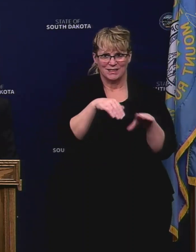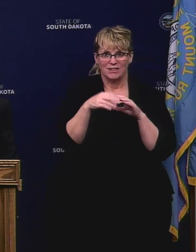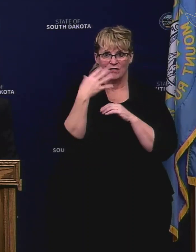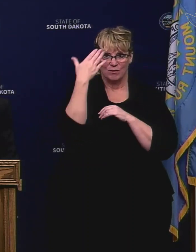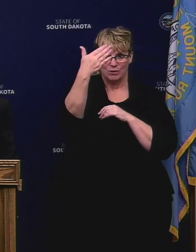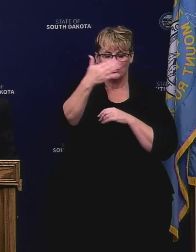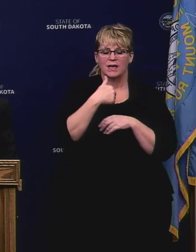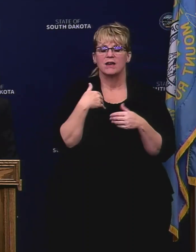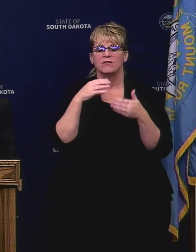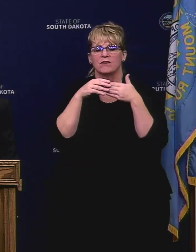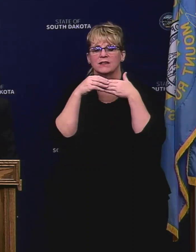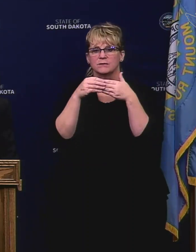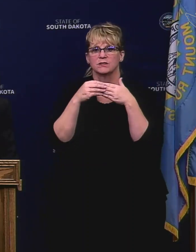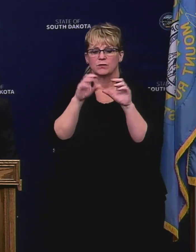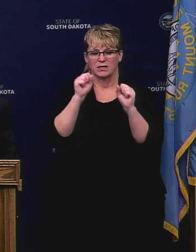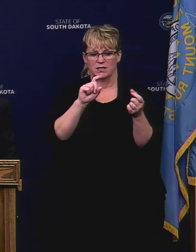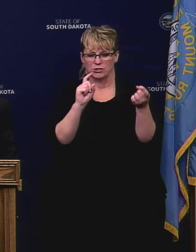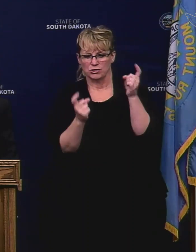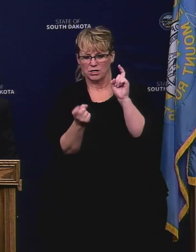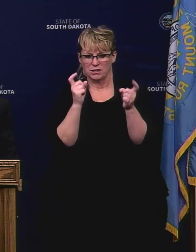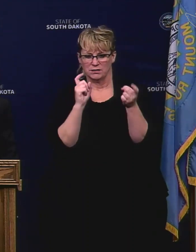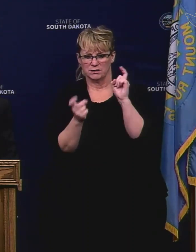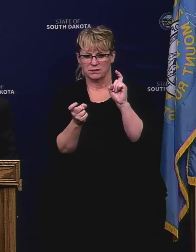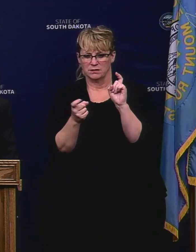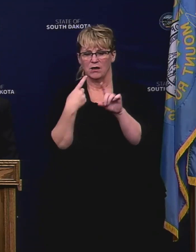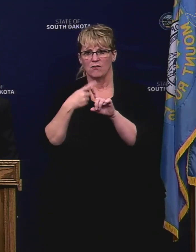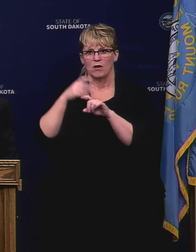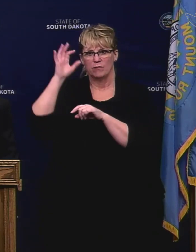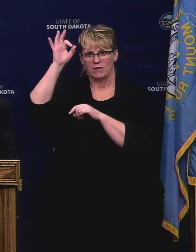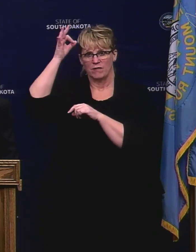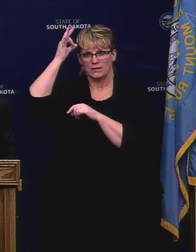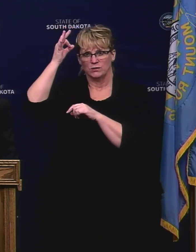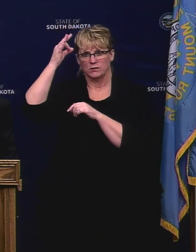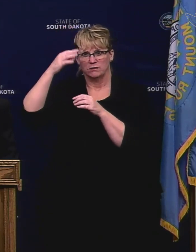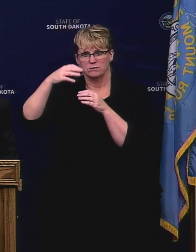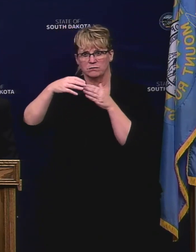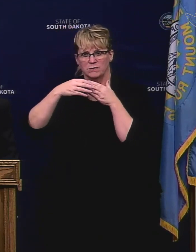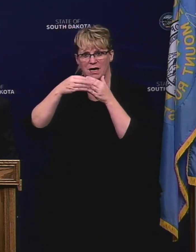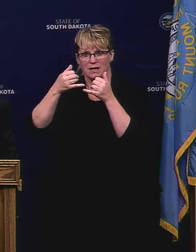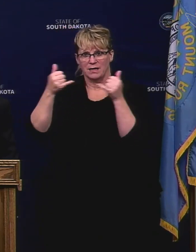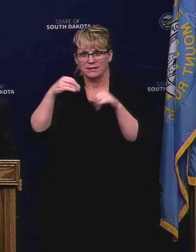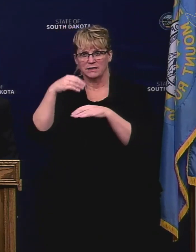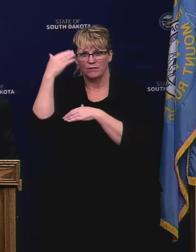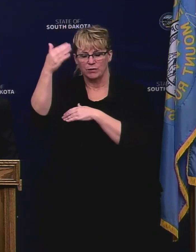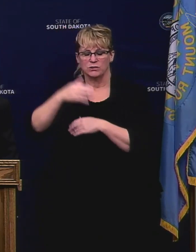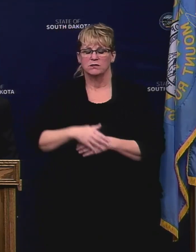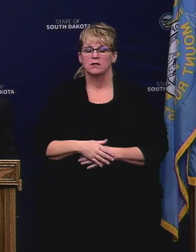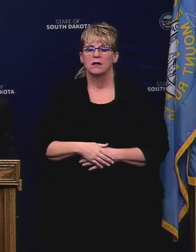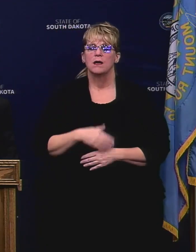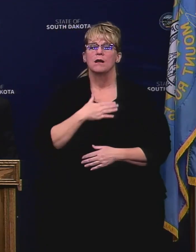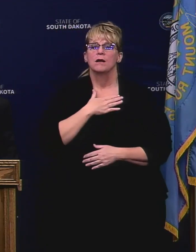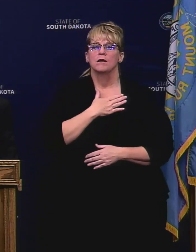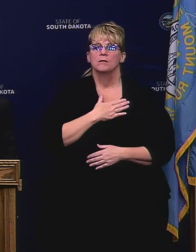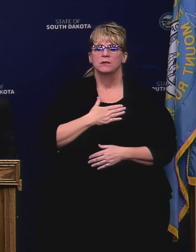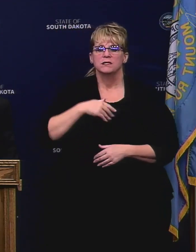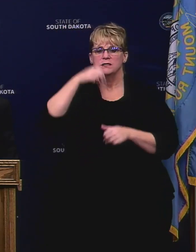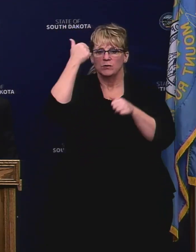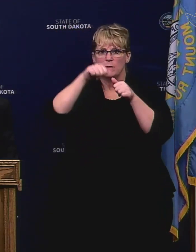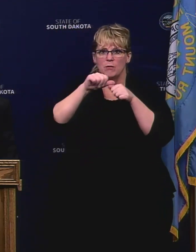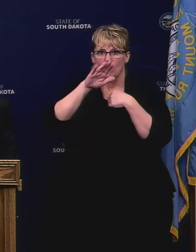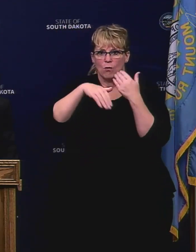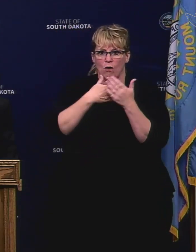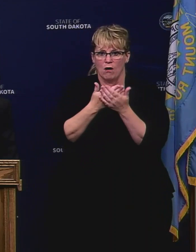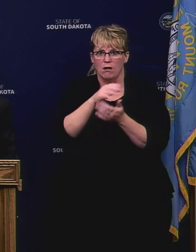the flexibility to adjust per the federal guidelines that may come in the future. Please know that we are all in this